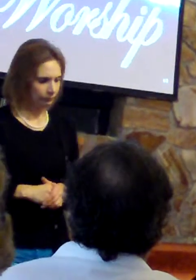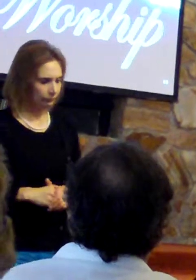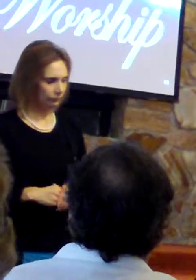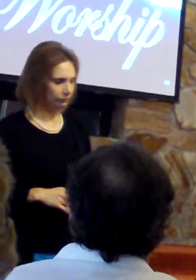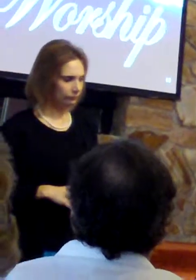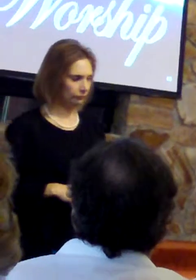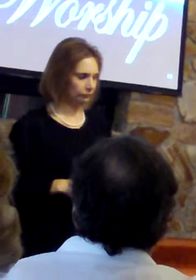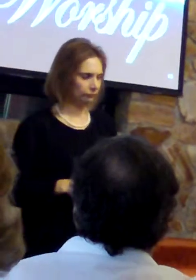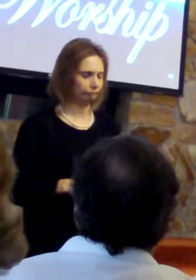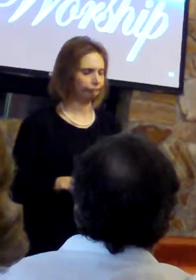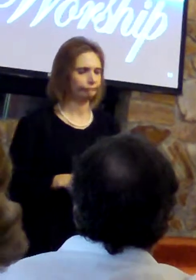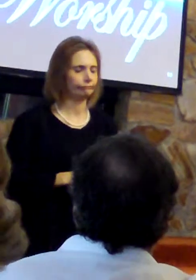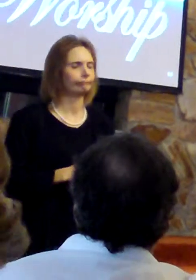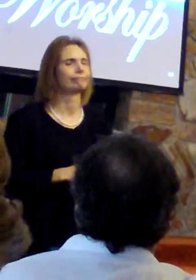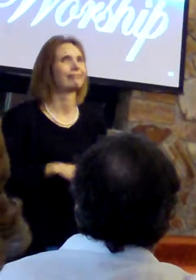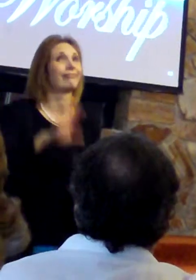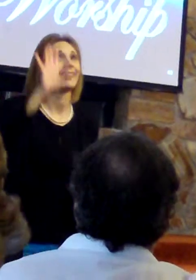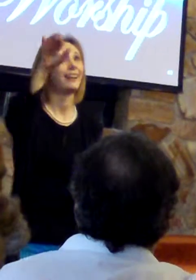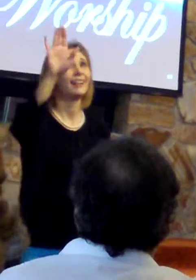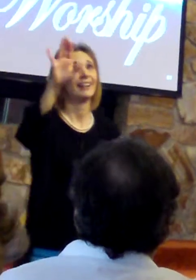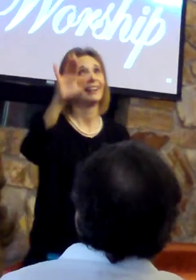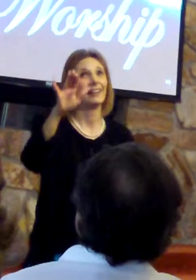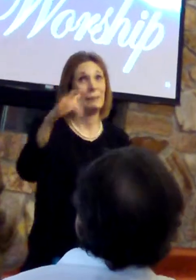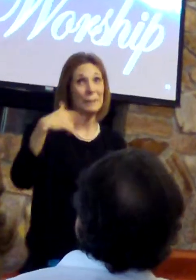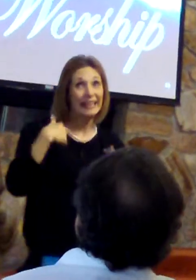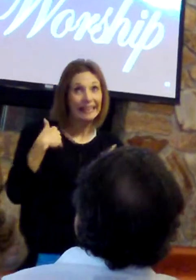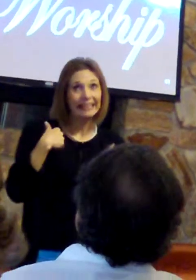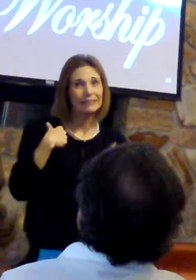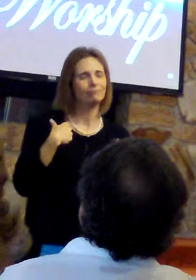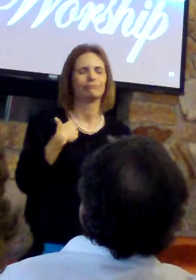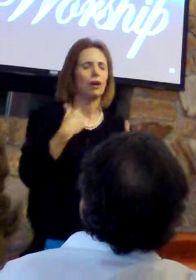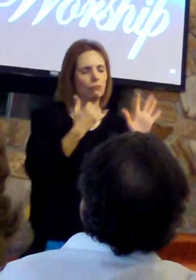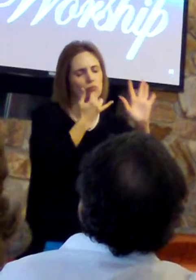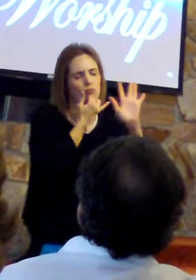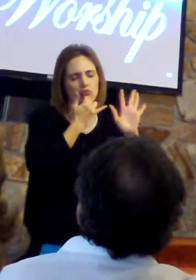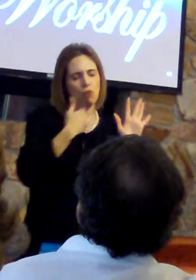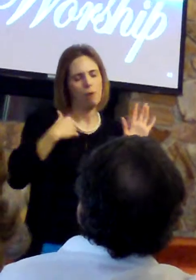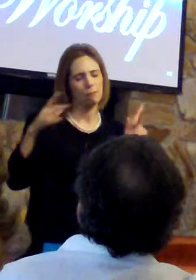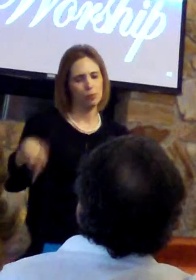you have to have the wrong person because I'm not a theologian.